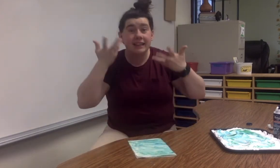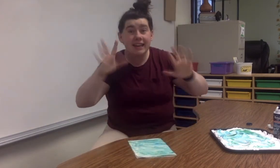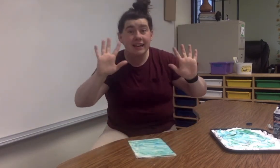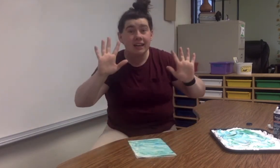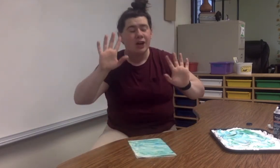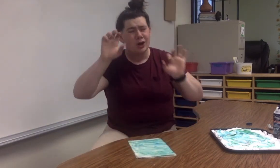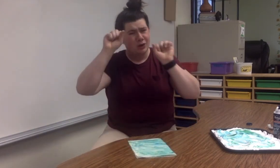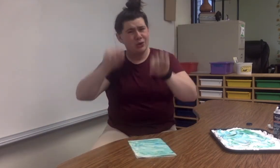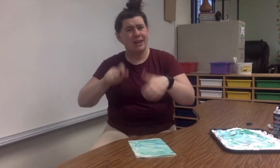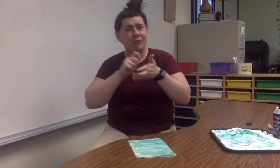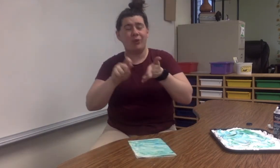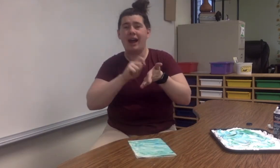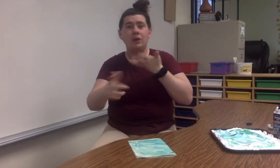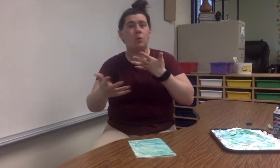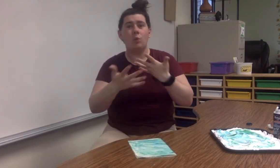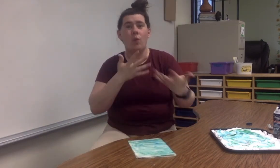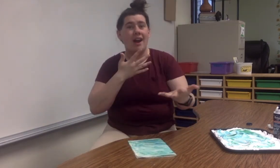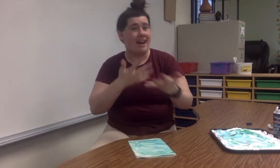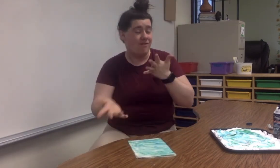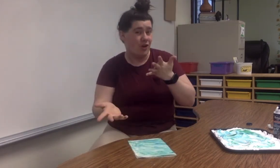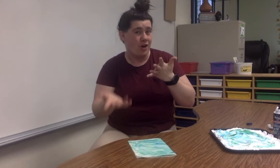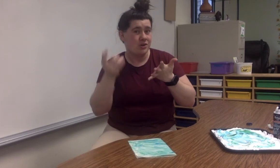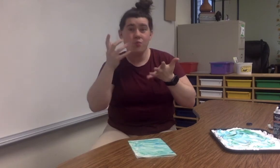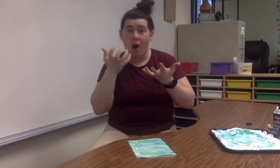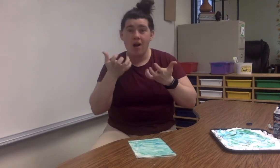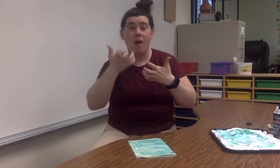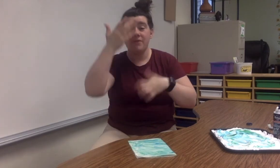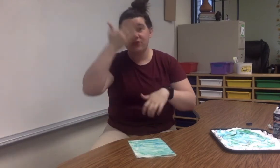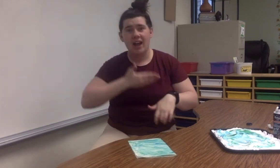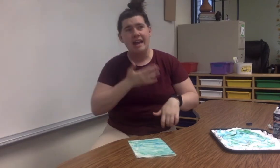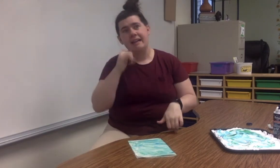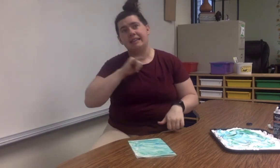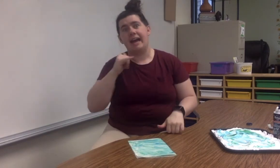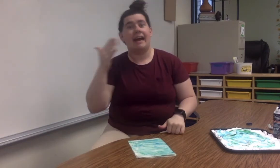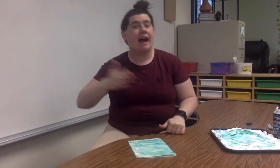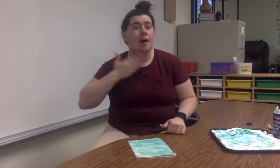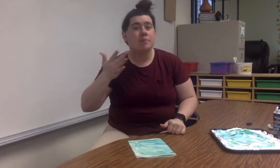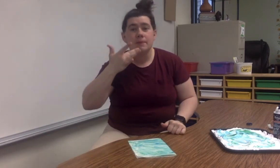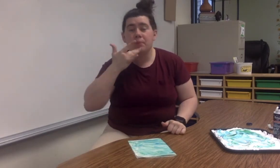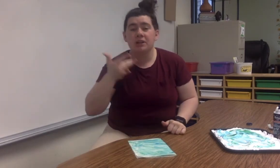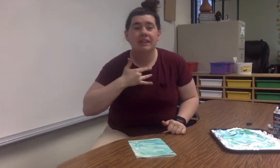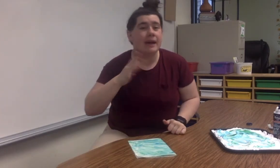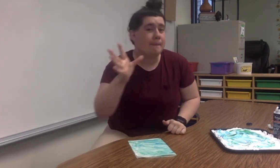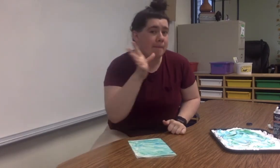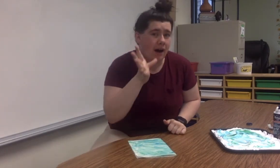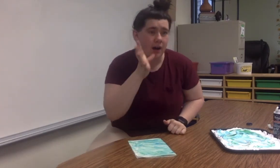Then you can write whatever you want on the front, like Happy Birthday, Mom,